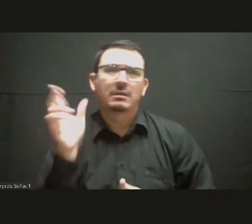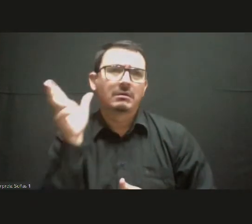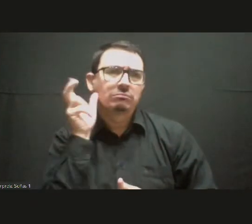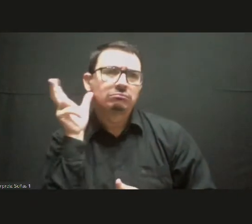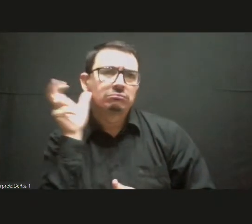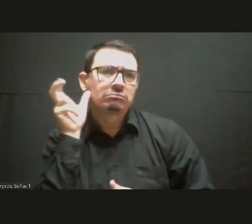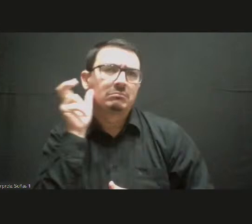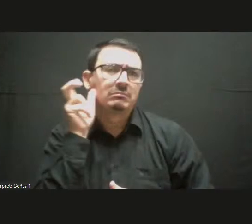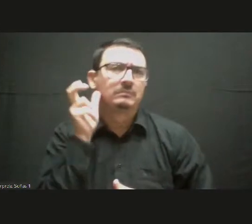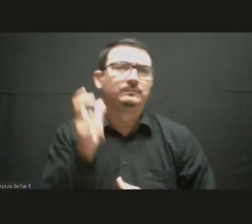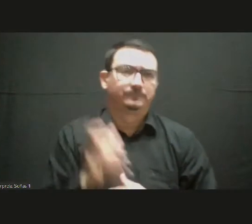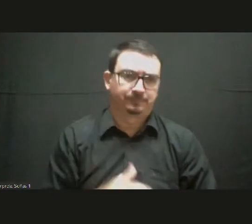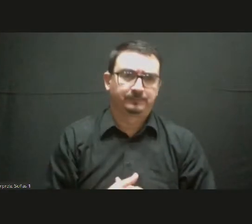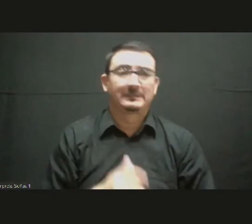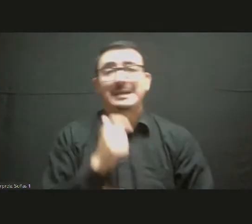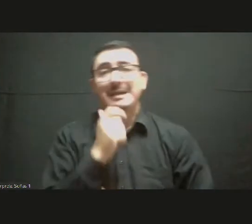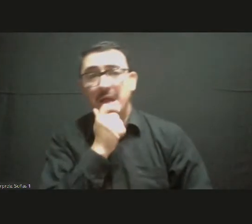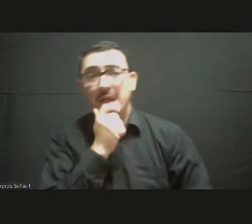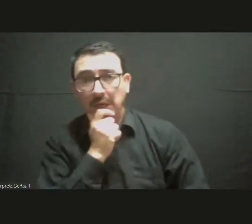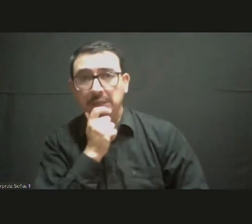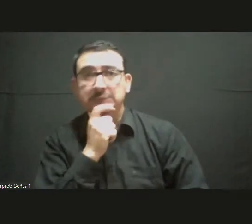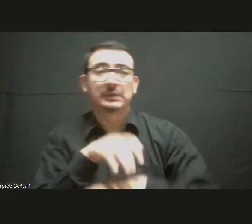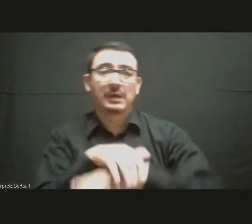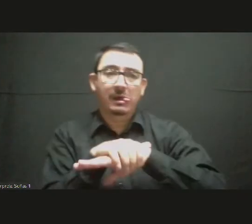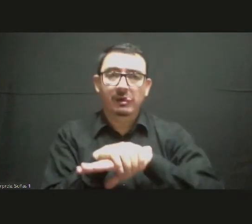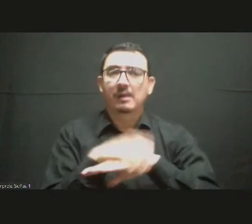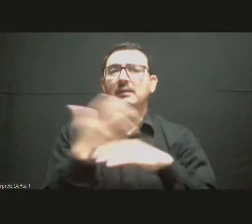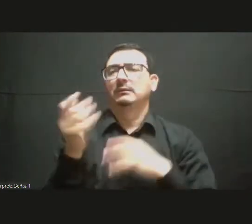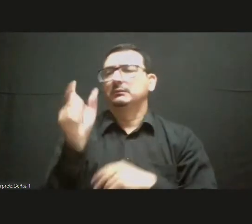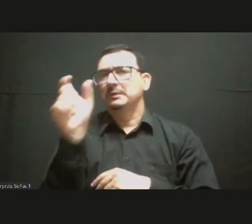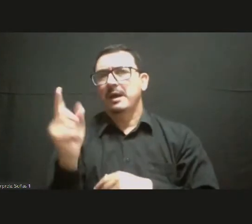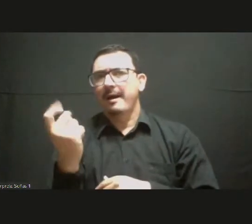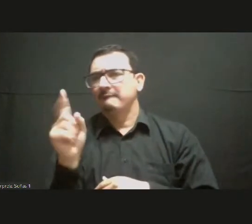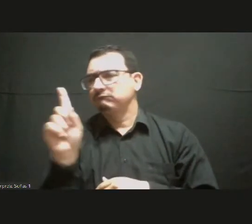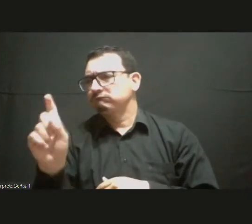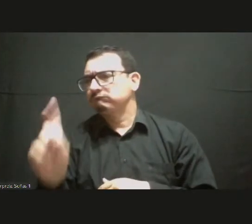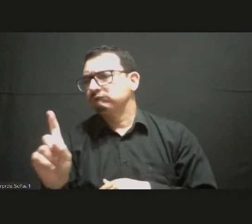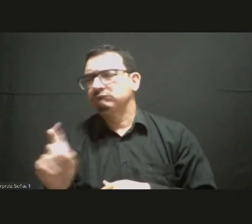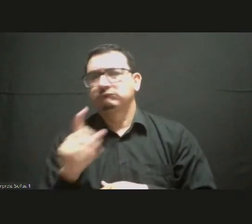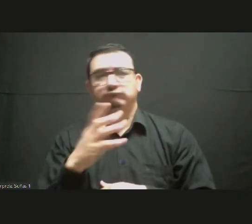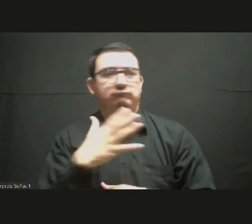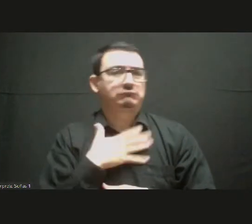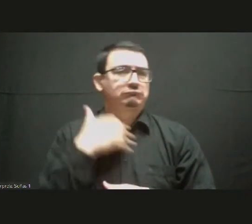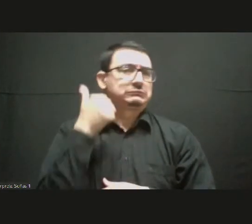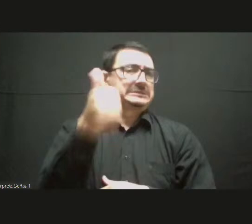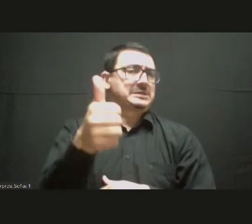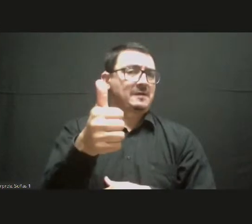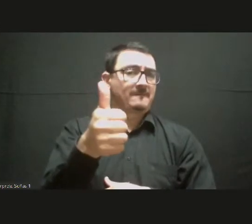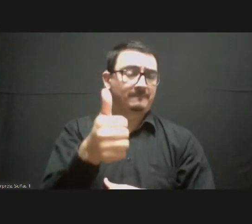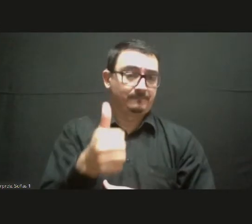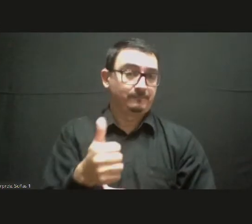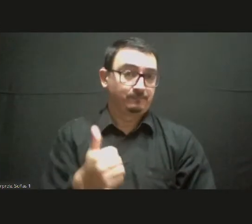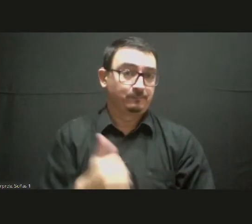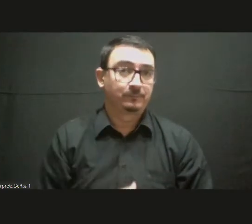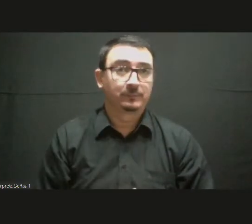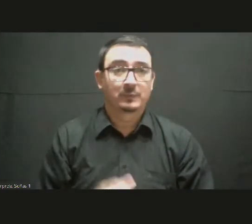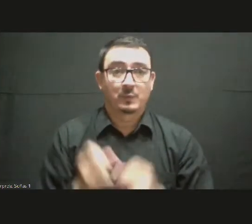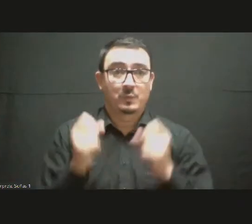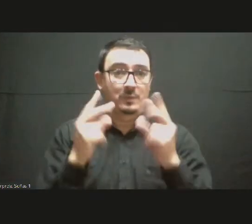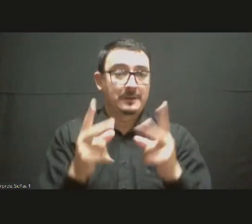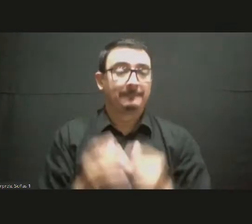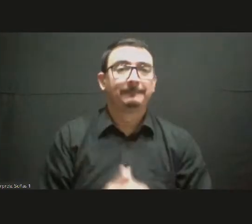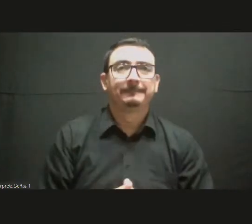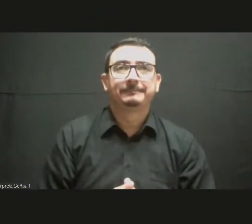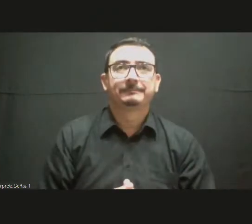to the second person to open this session, which is Ms. Mio Shirotori. She's the officer